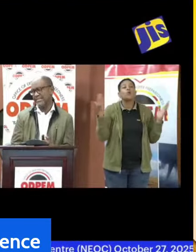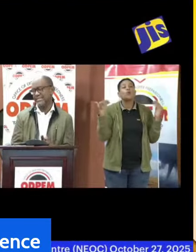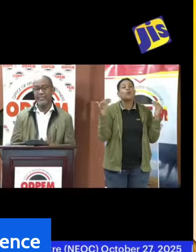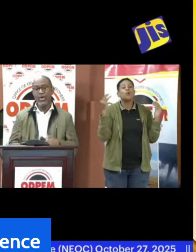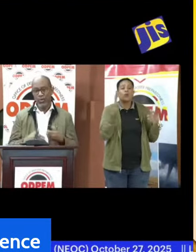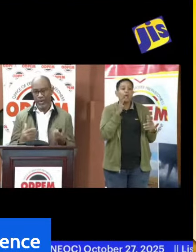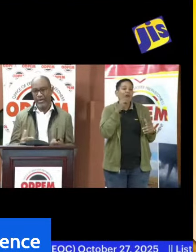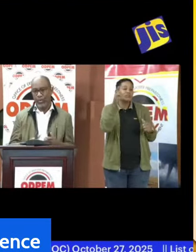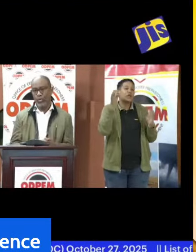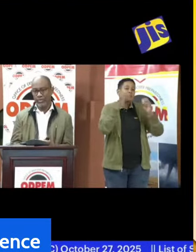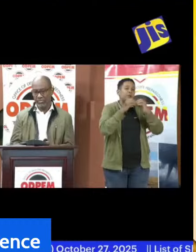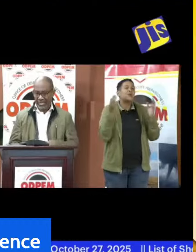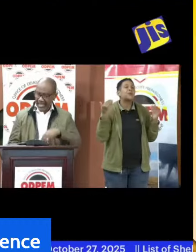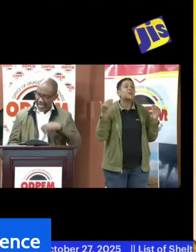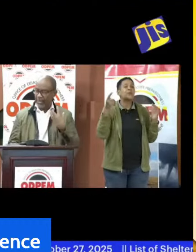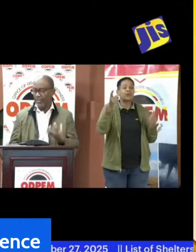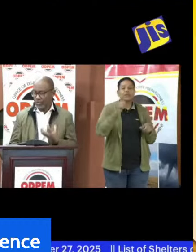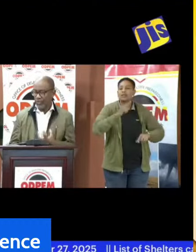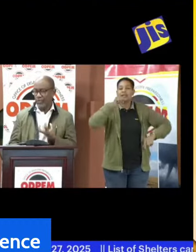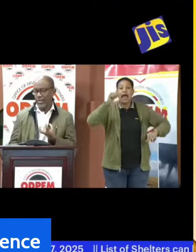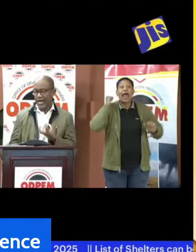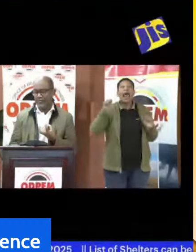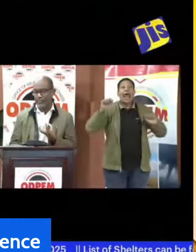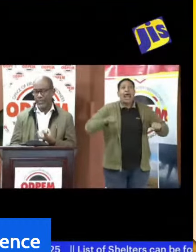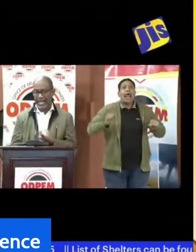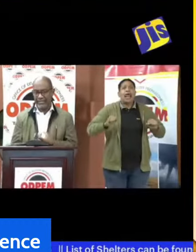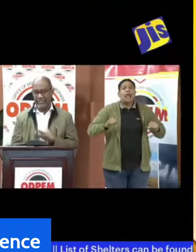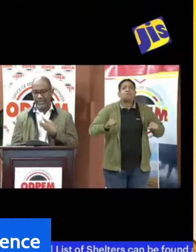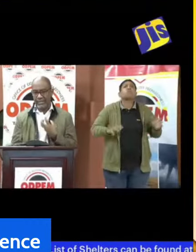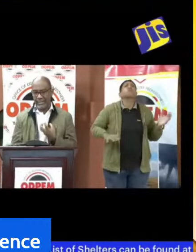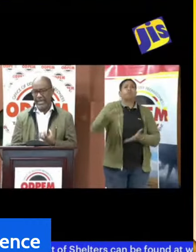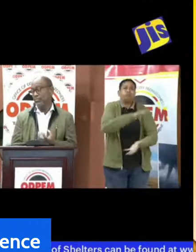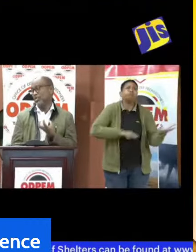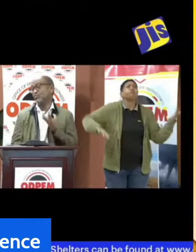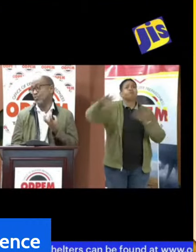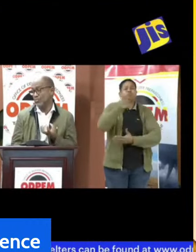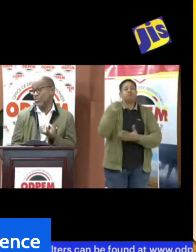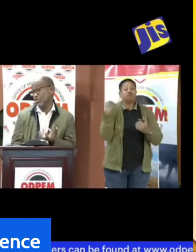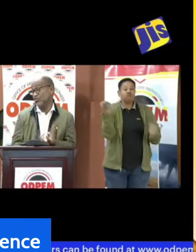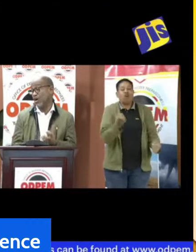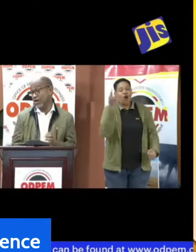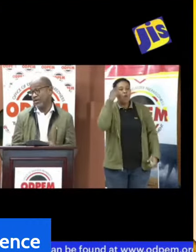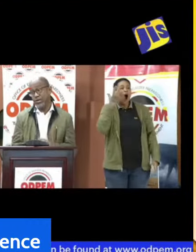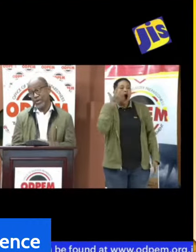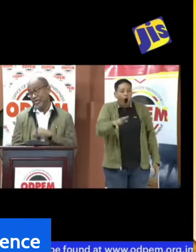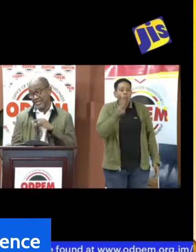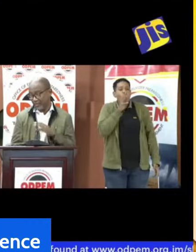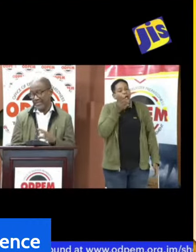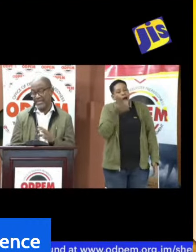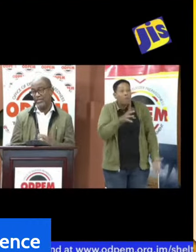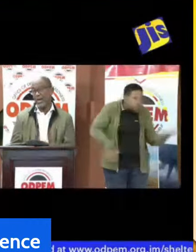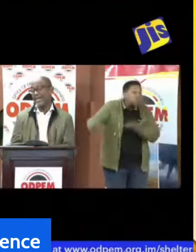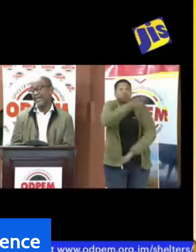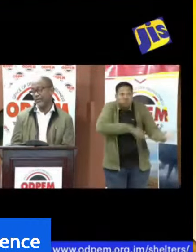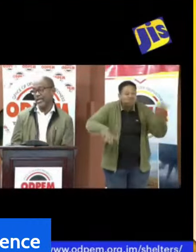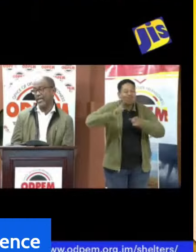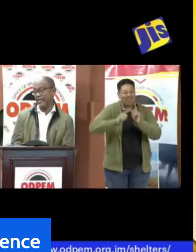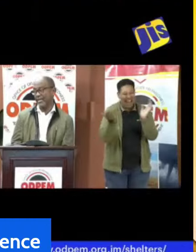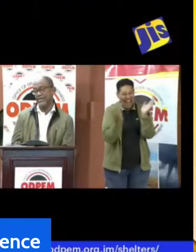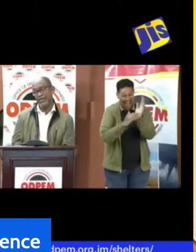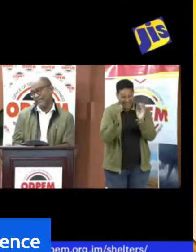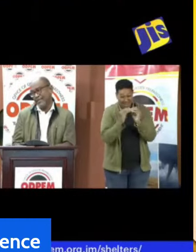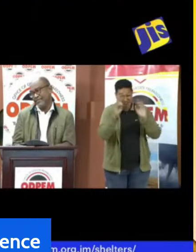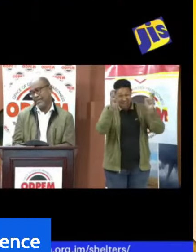at this time where it wouldn't be able to get much stronger. We're not expecting it to again